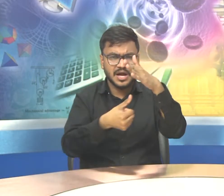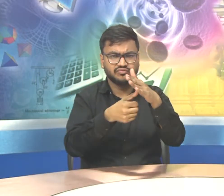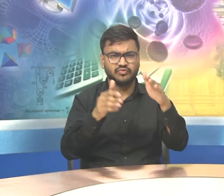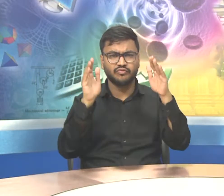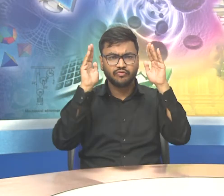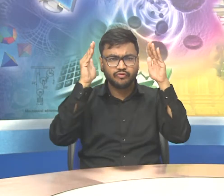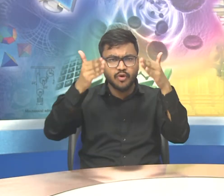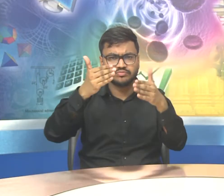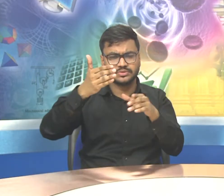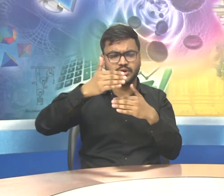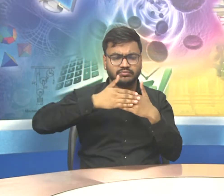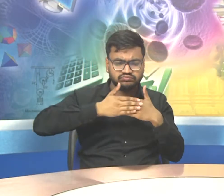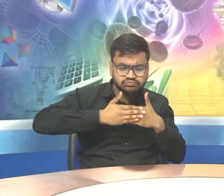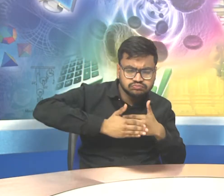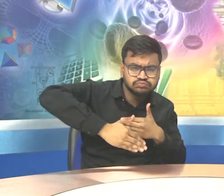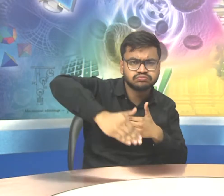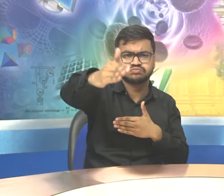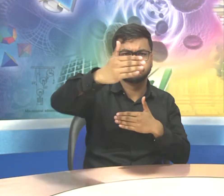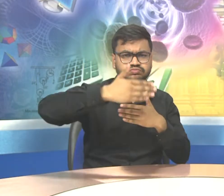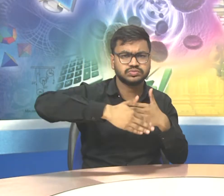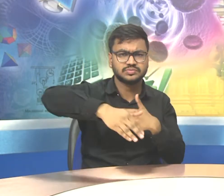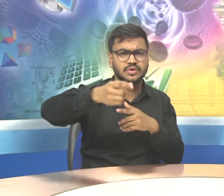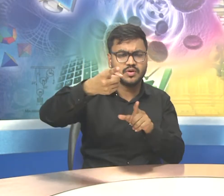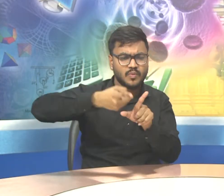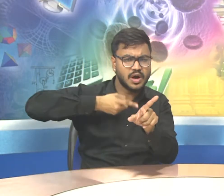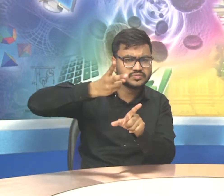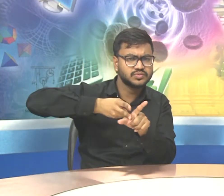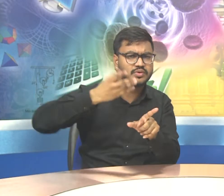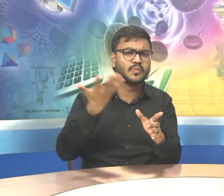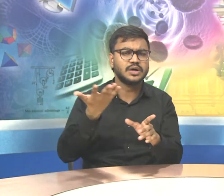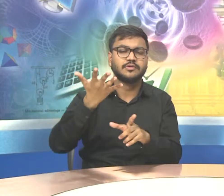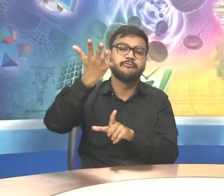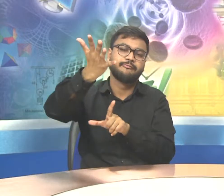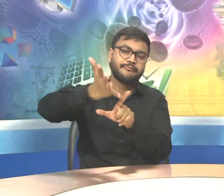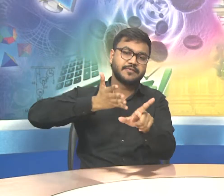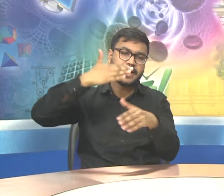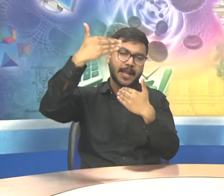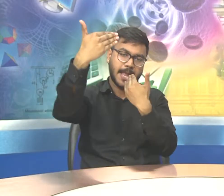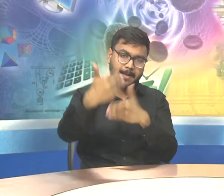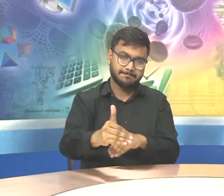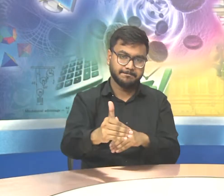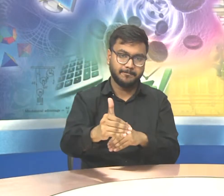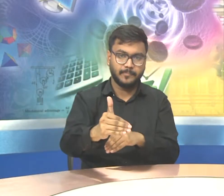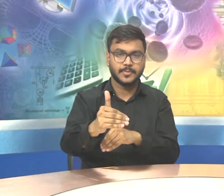The president is elected for the term of 5 years.